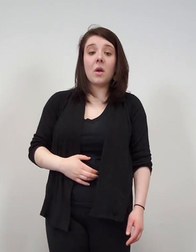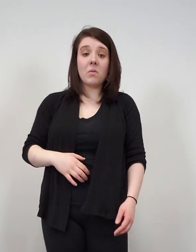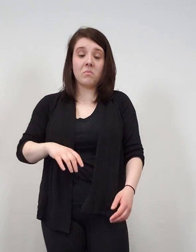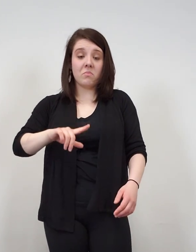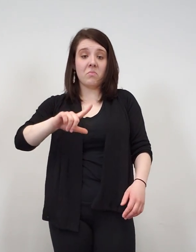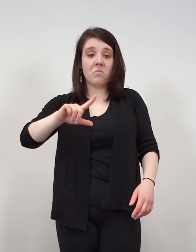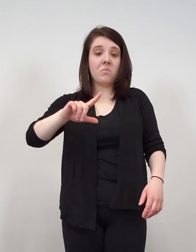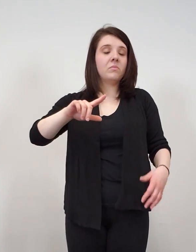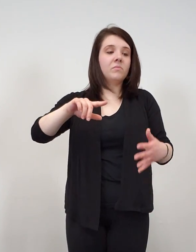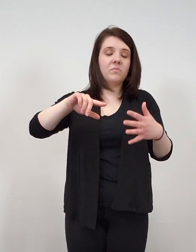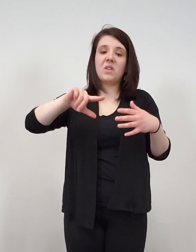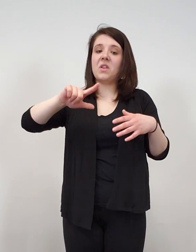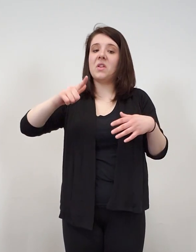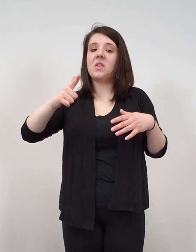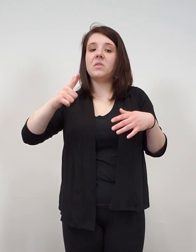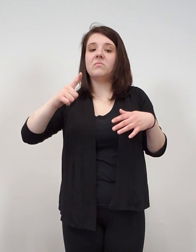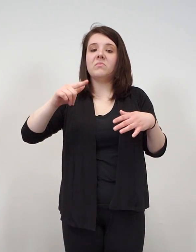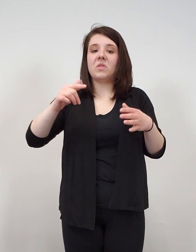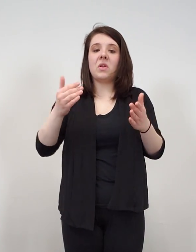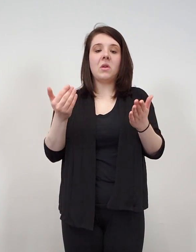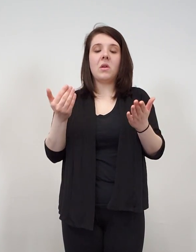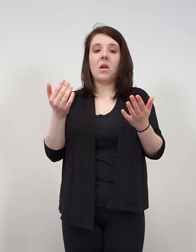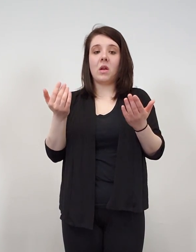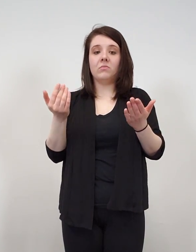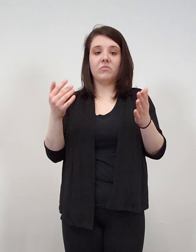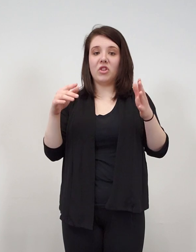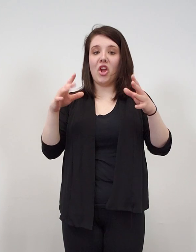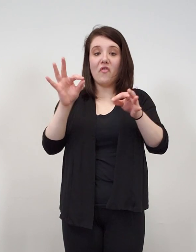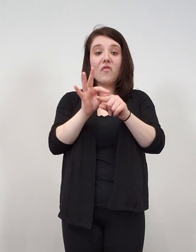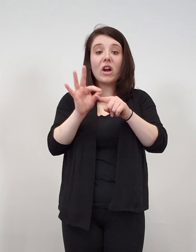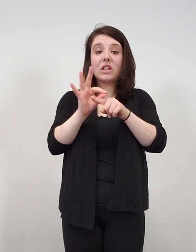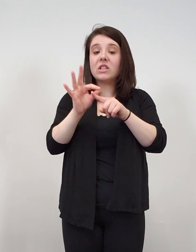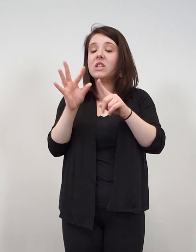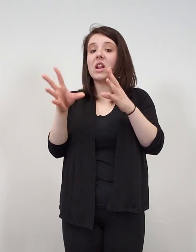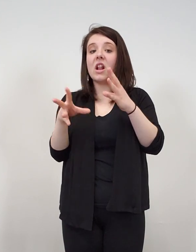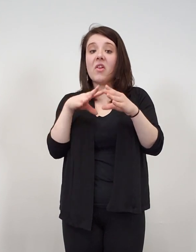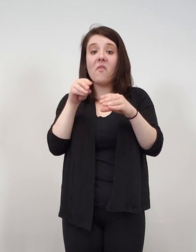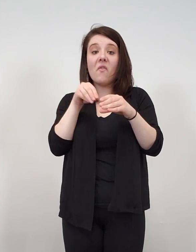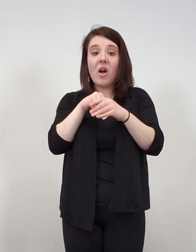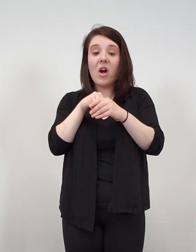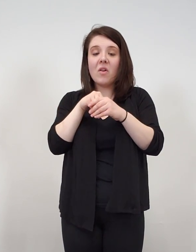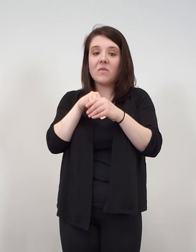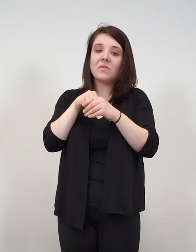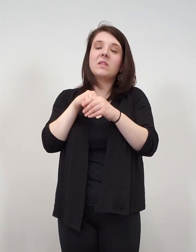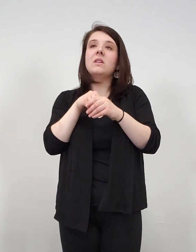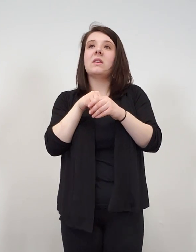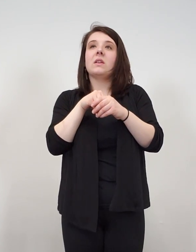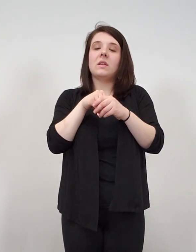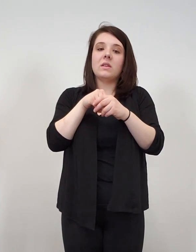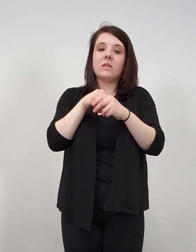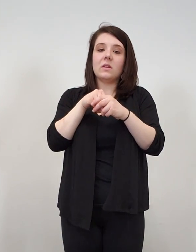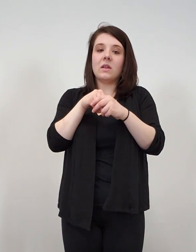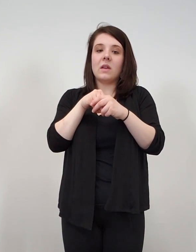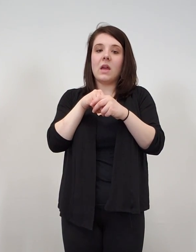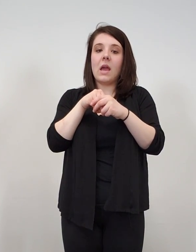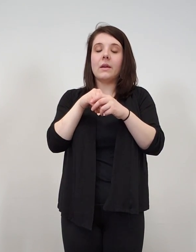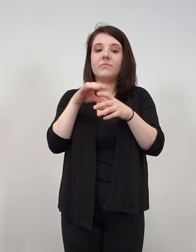Again, hopefully familiar, because this is actually a function of the epithelial tissues themselves. So once you